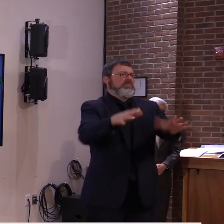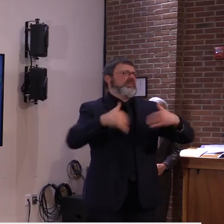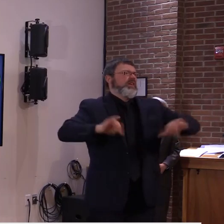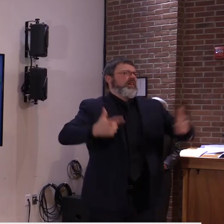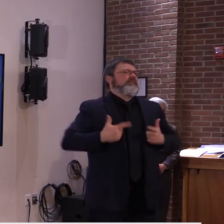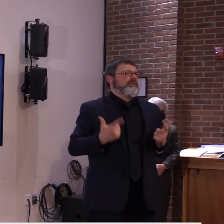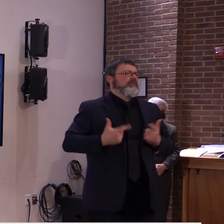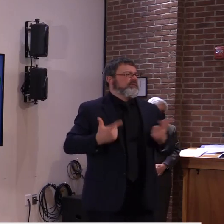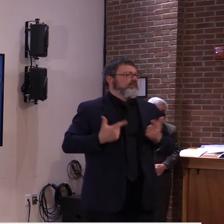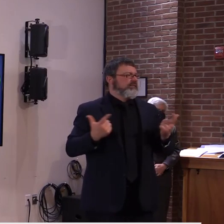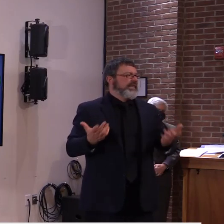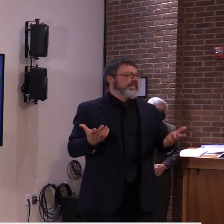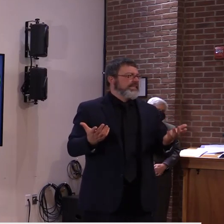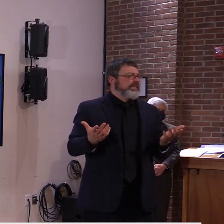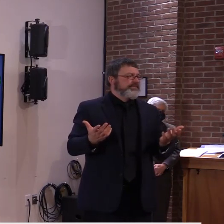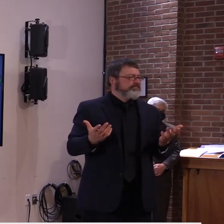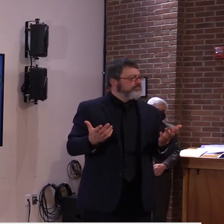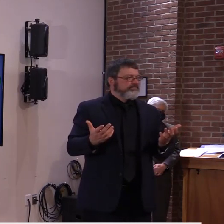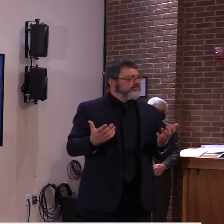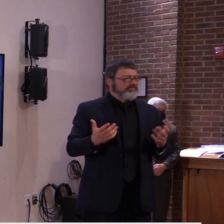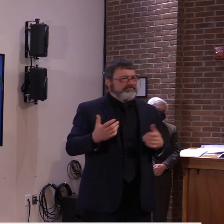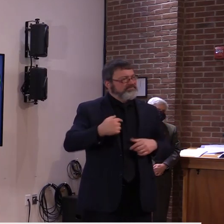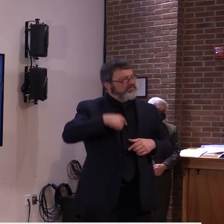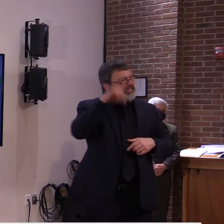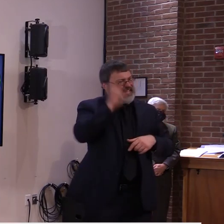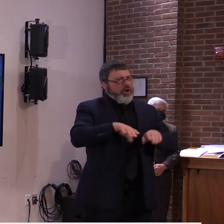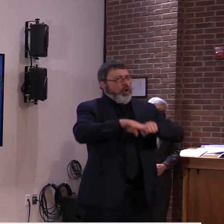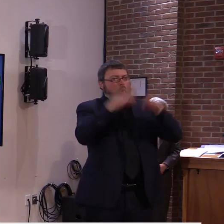this together. Governor?